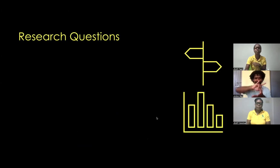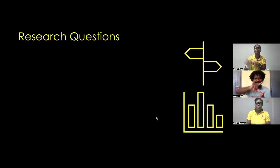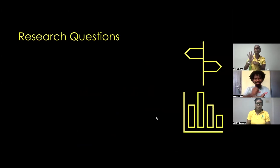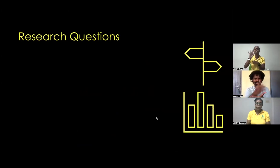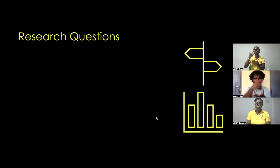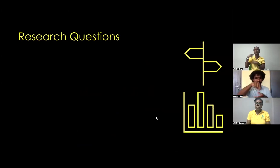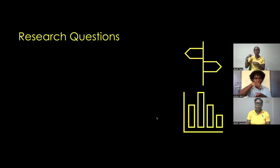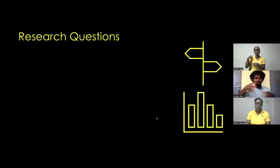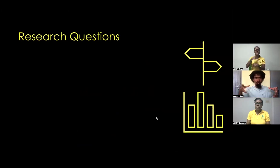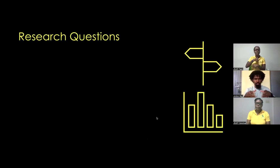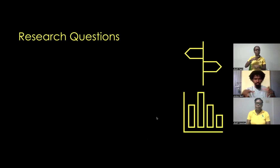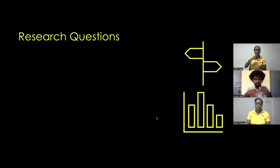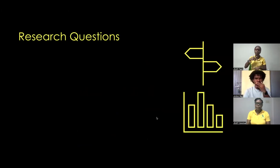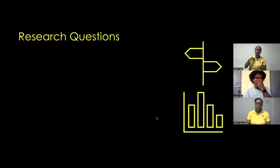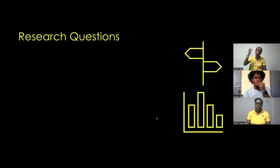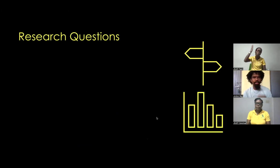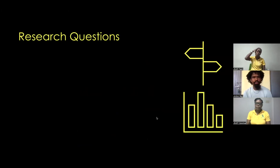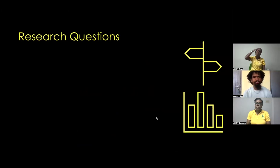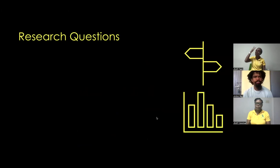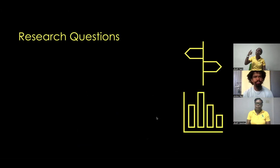since. All right, so